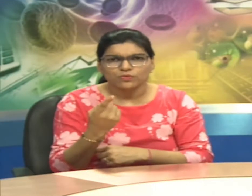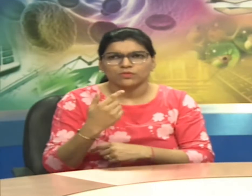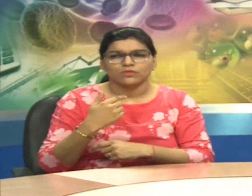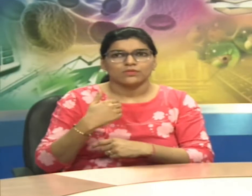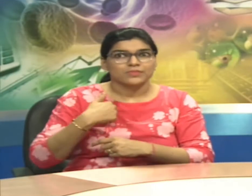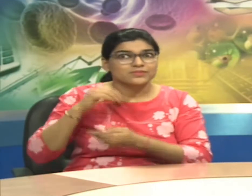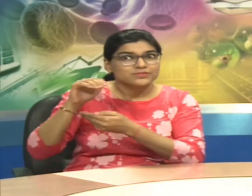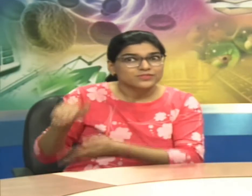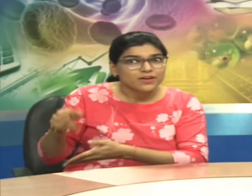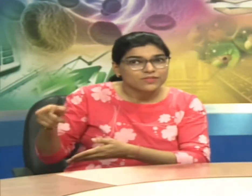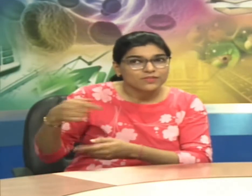with installments.